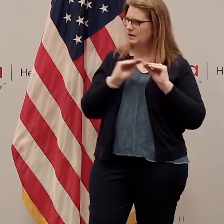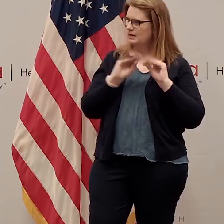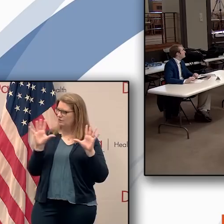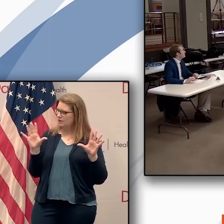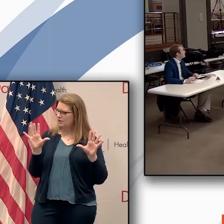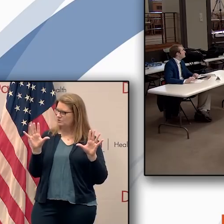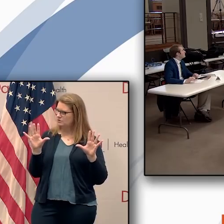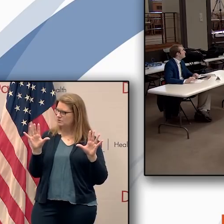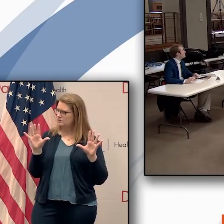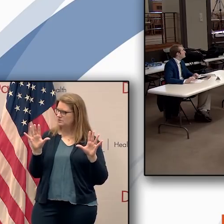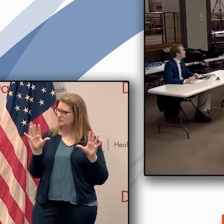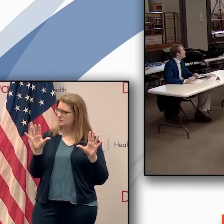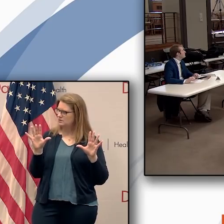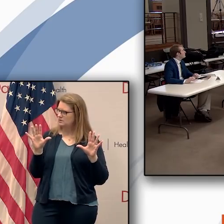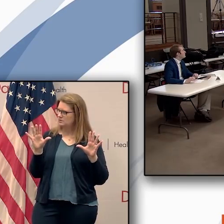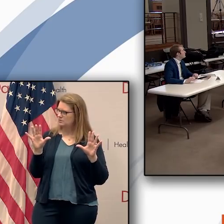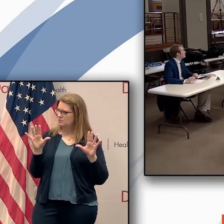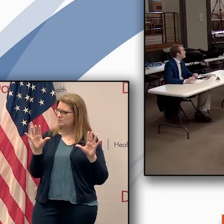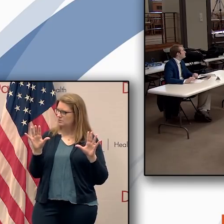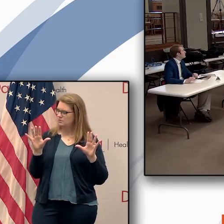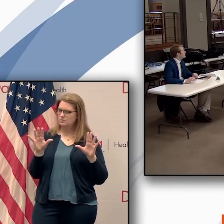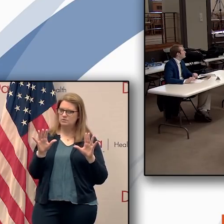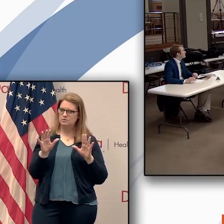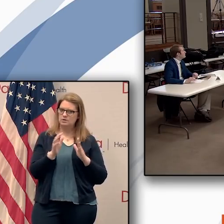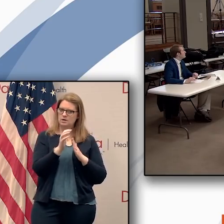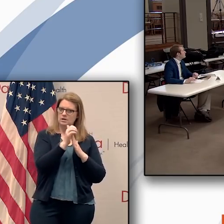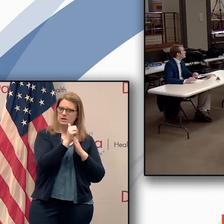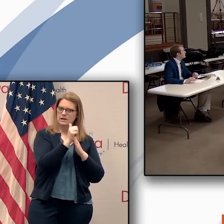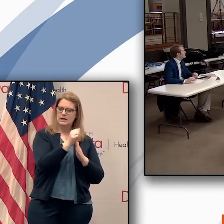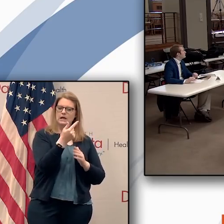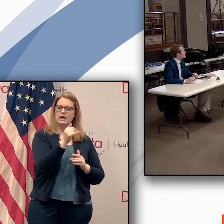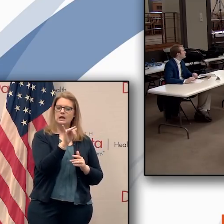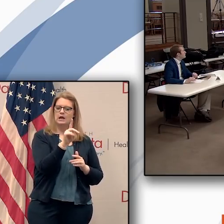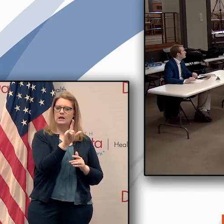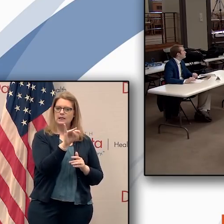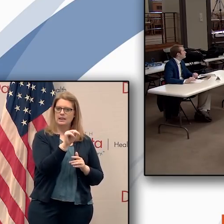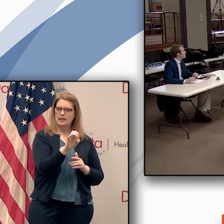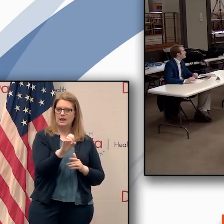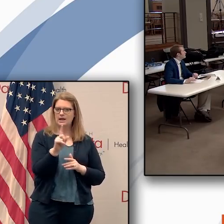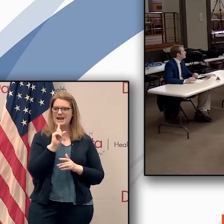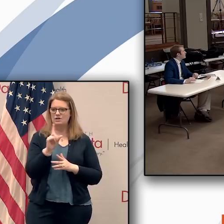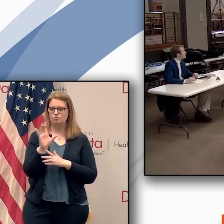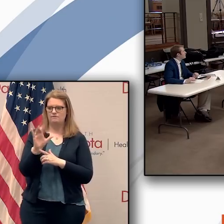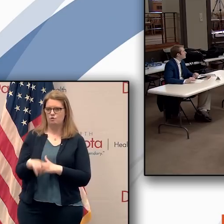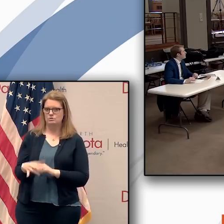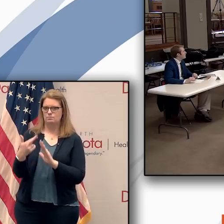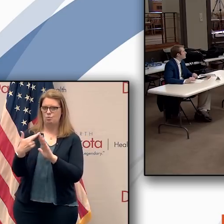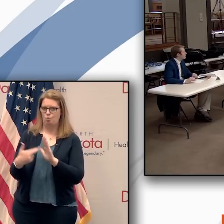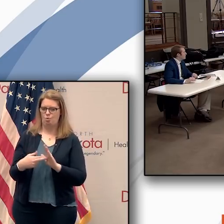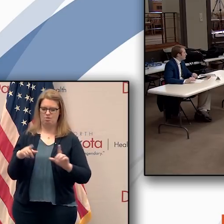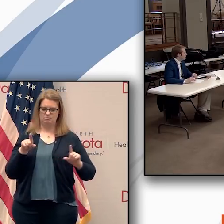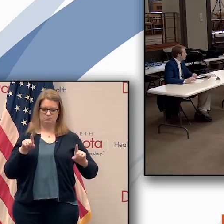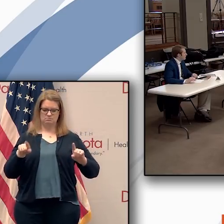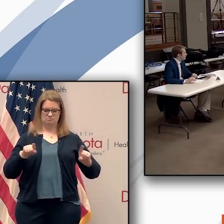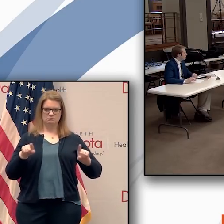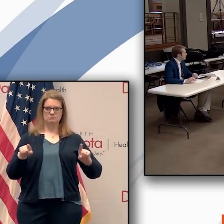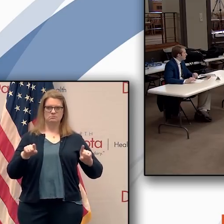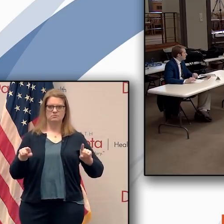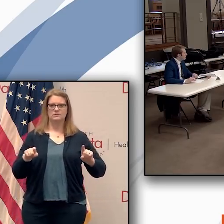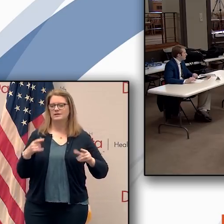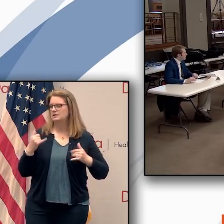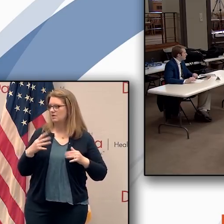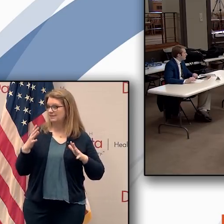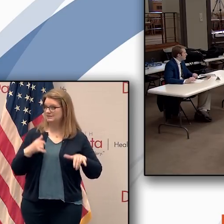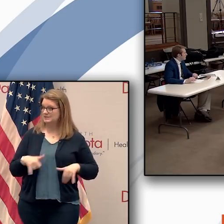I guess, between guideline and actual enforceable rule. Are these standards for